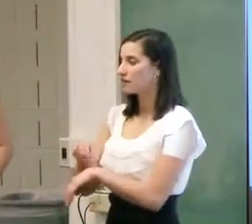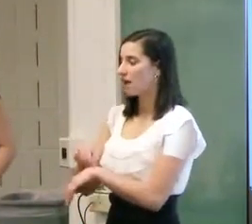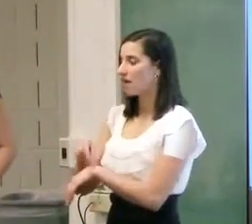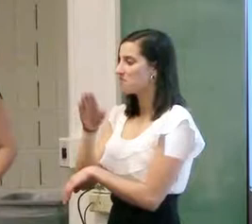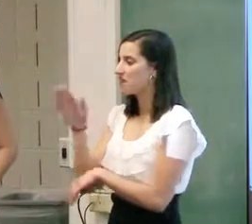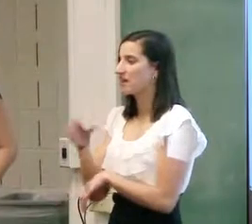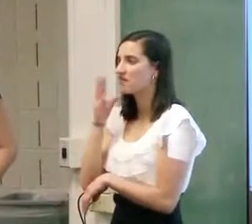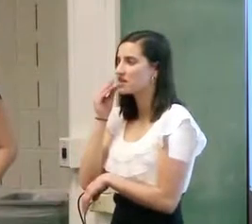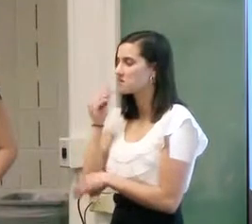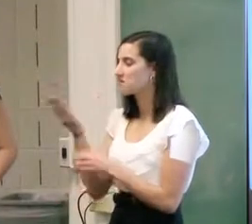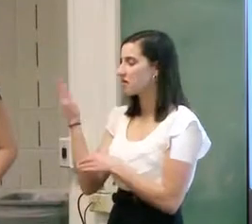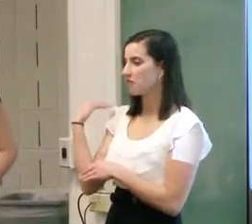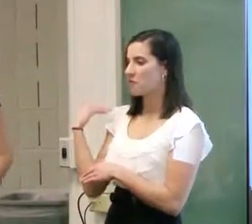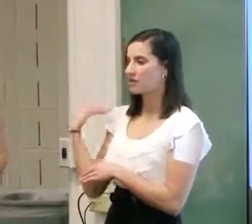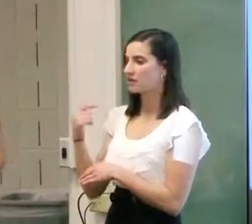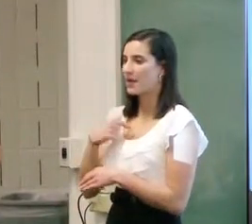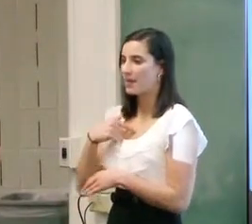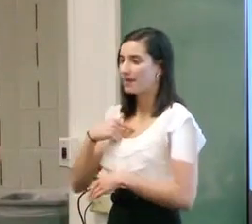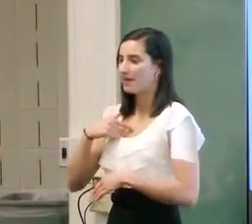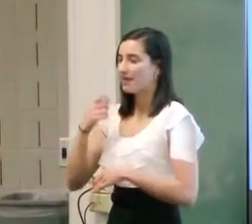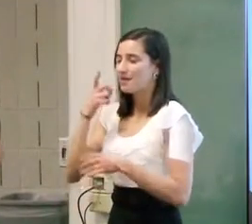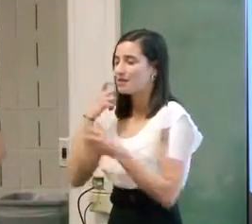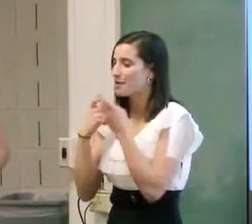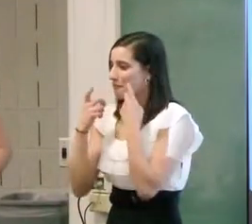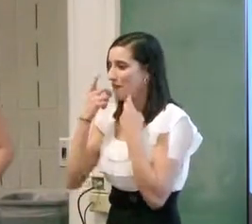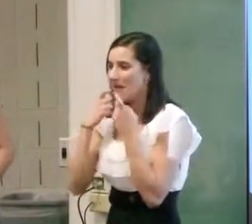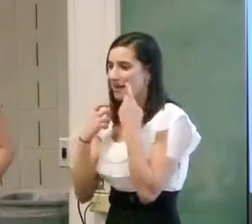never experienced it, so I just burst into tears.